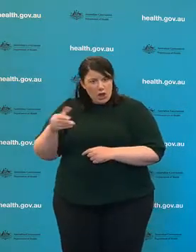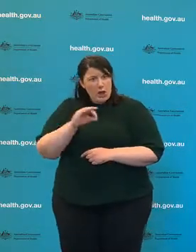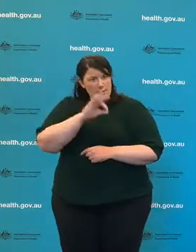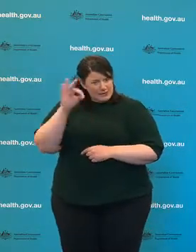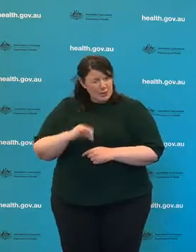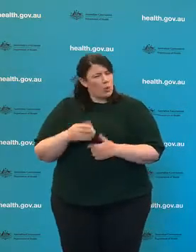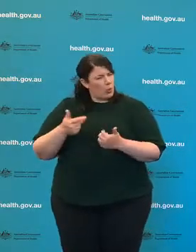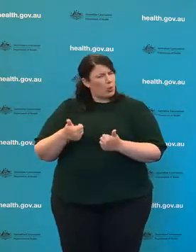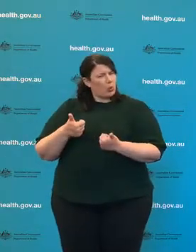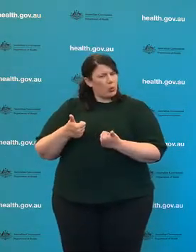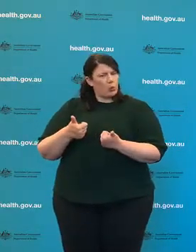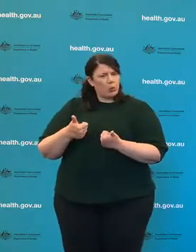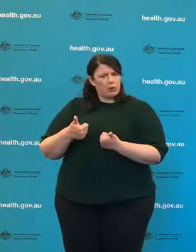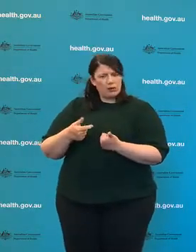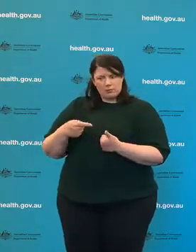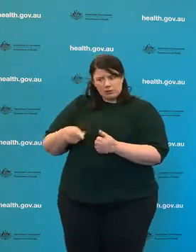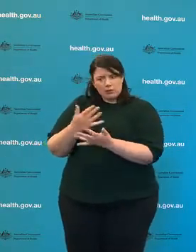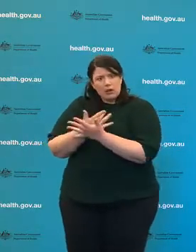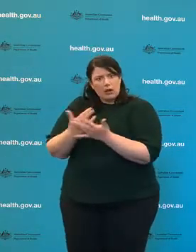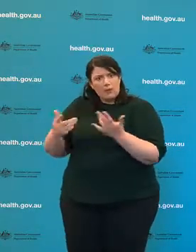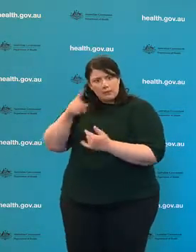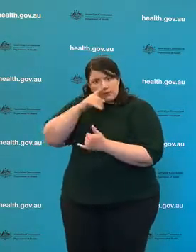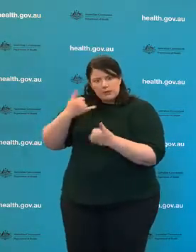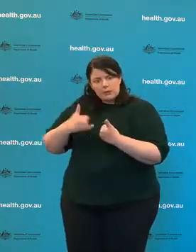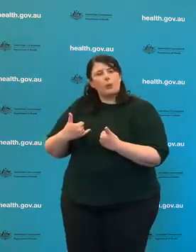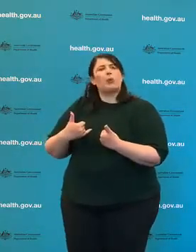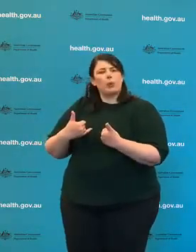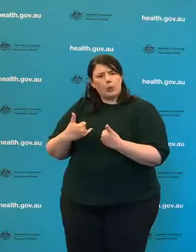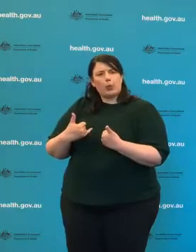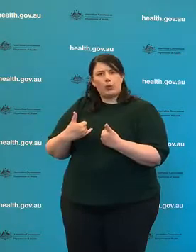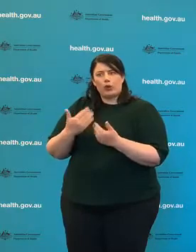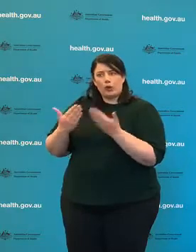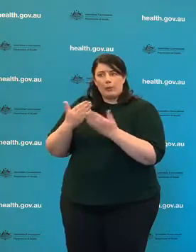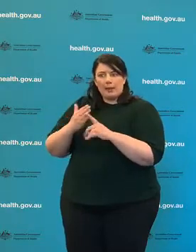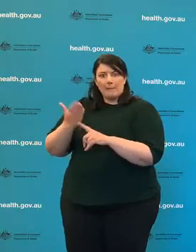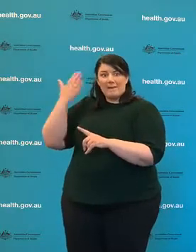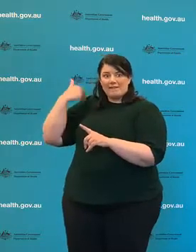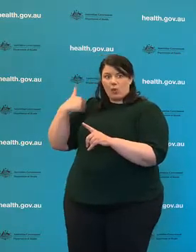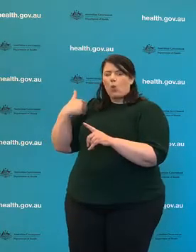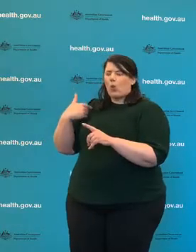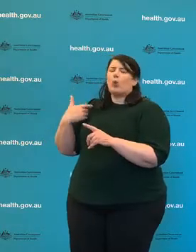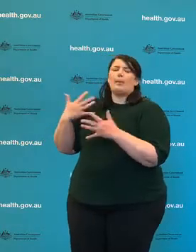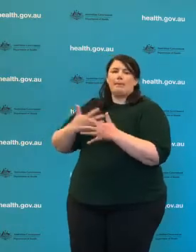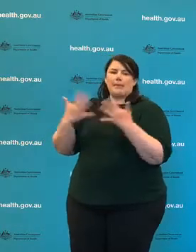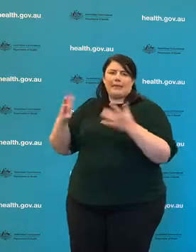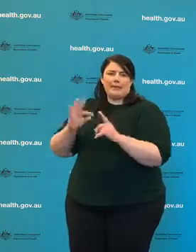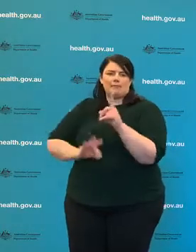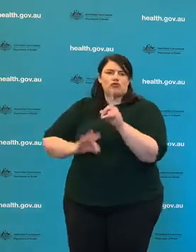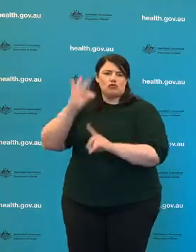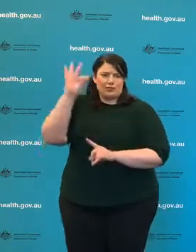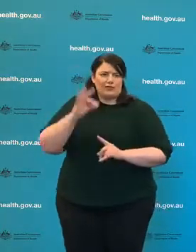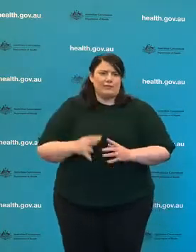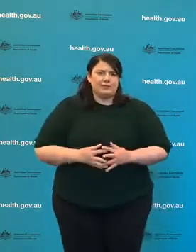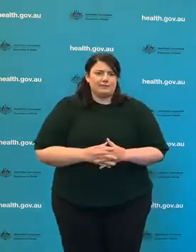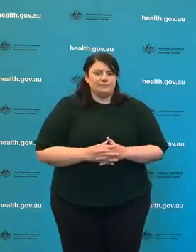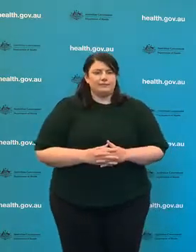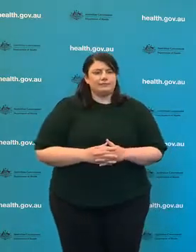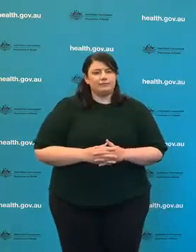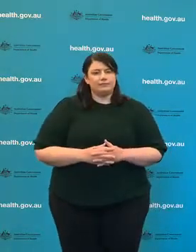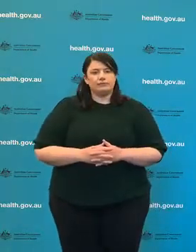99% is pretty good coming from where things were only a few weeks ago. So to circle